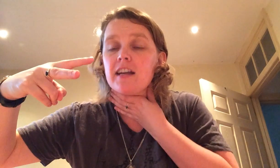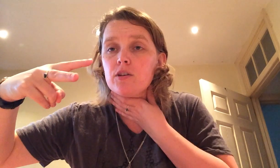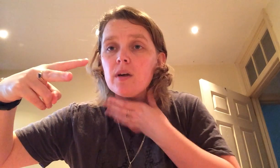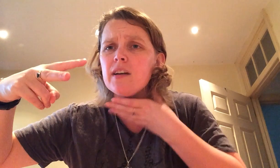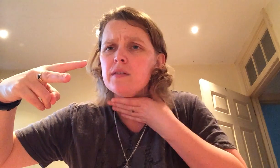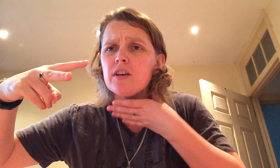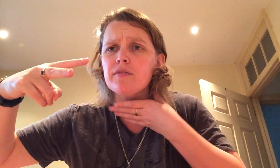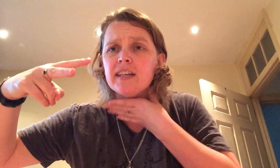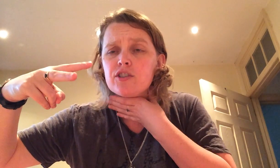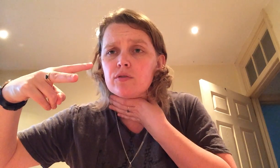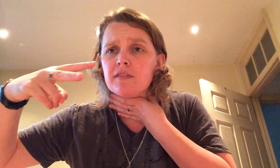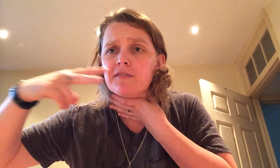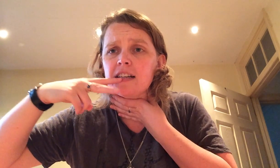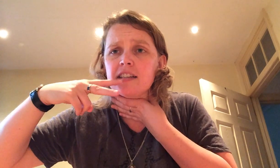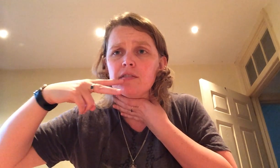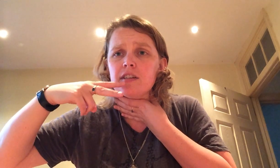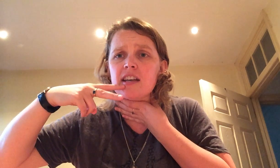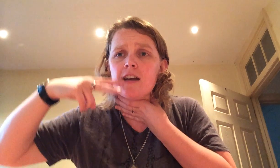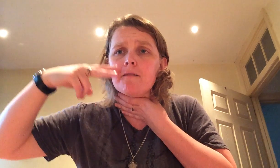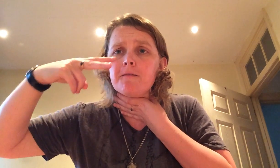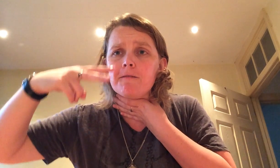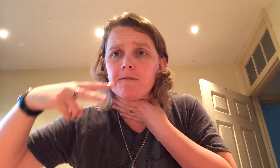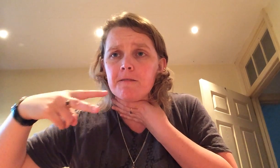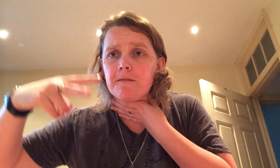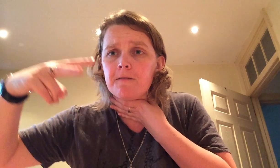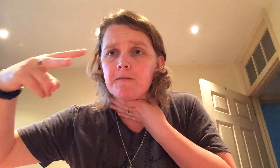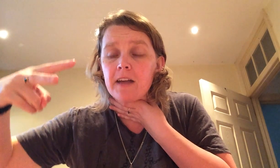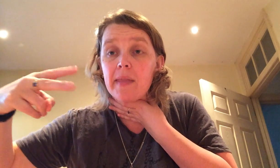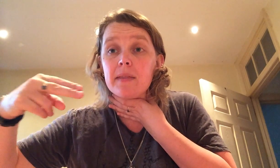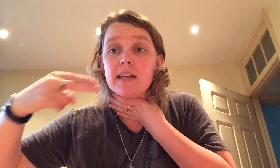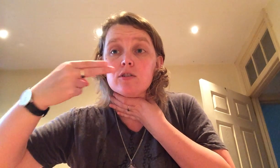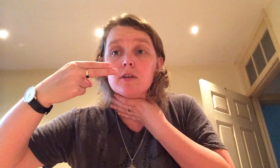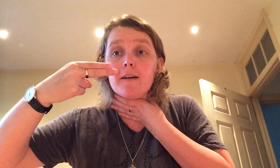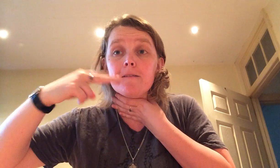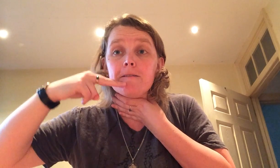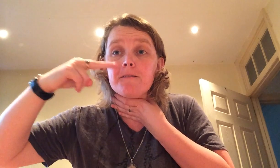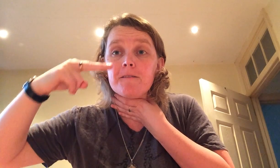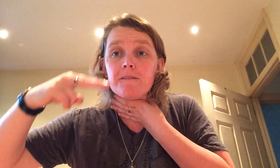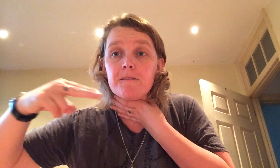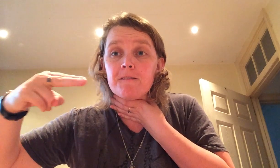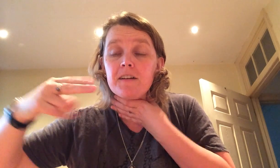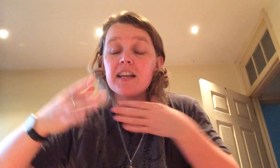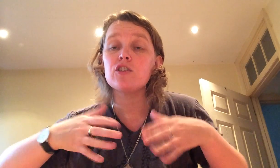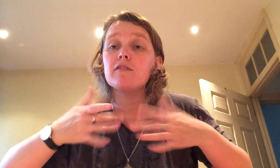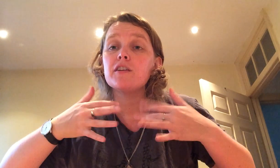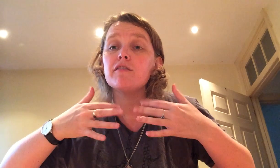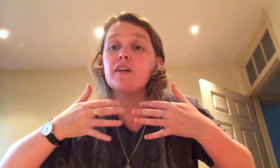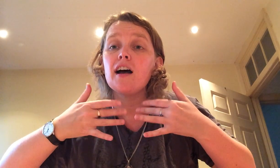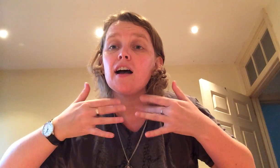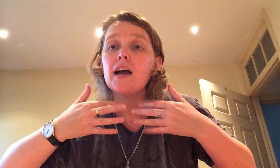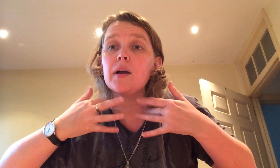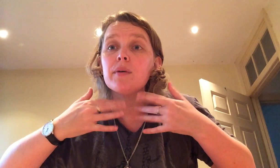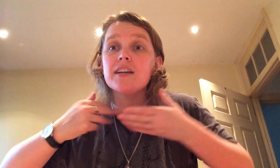and I often get children to feel the difference. V, and then they do, and you can feel the vibration